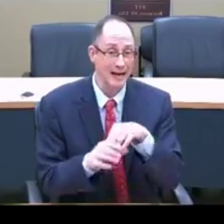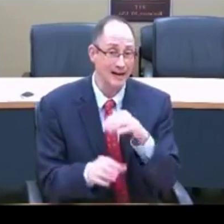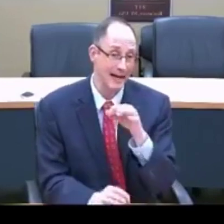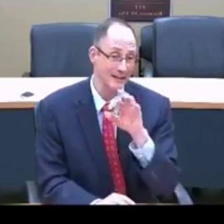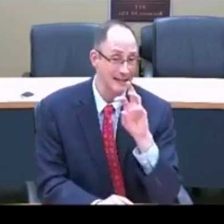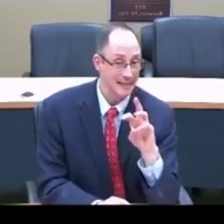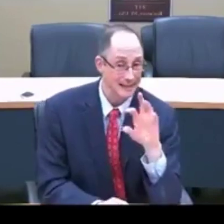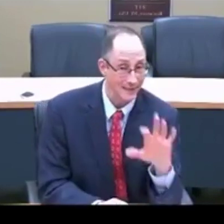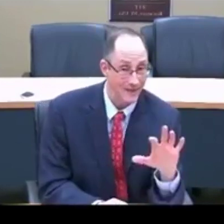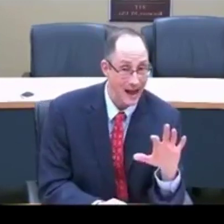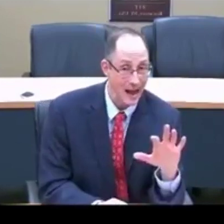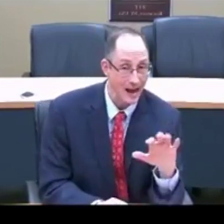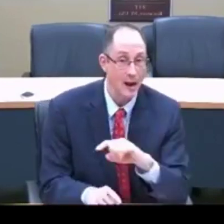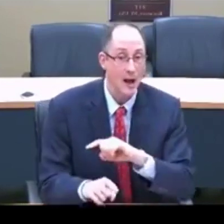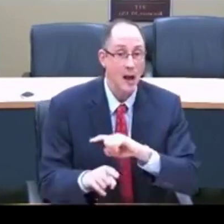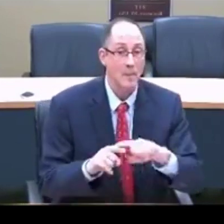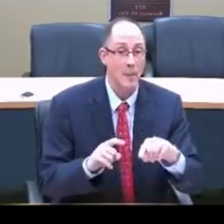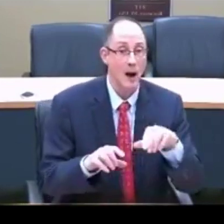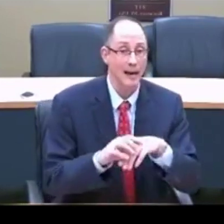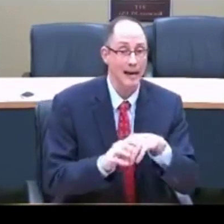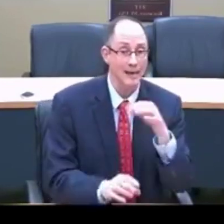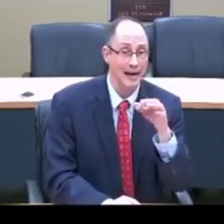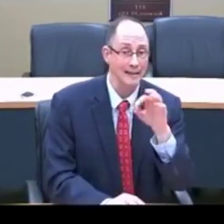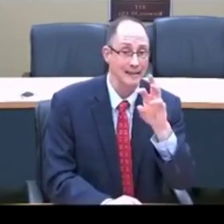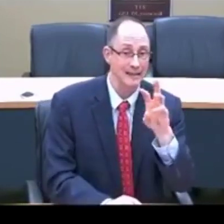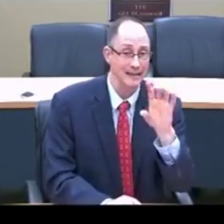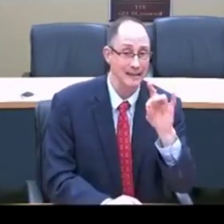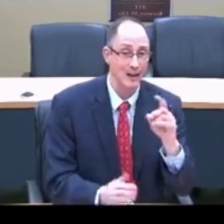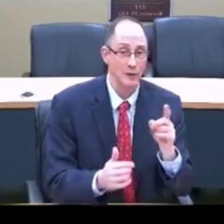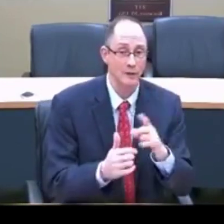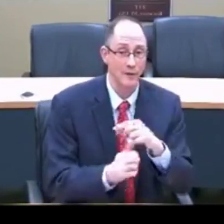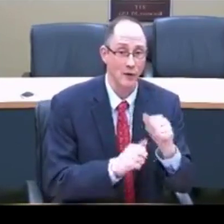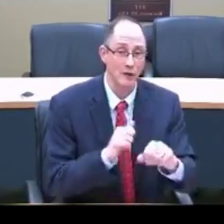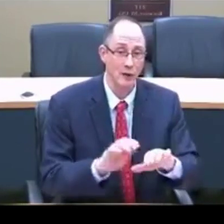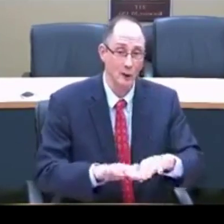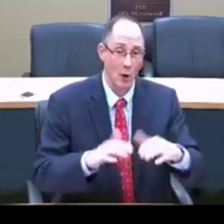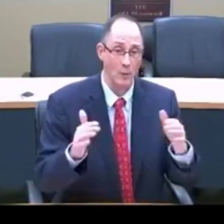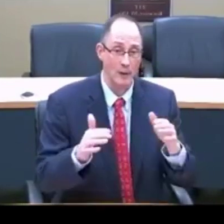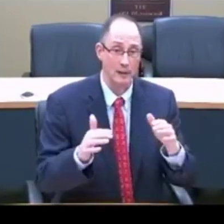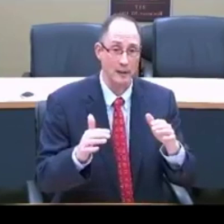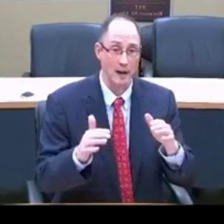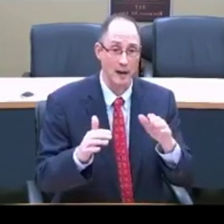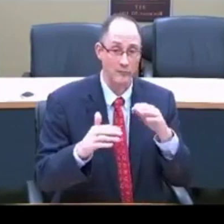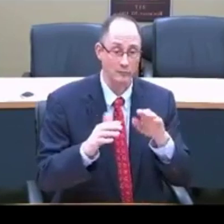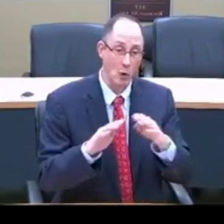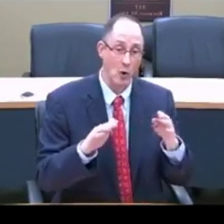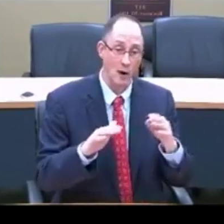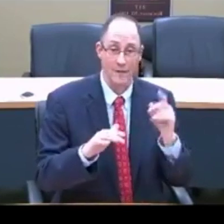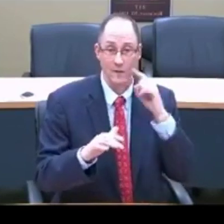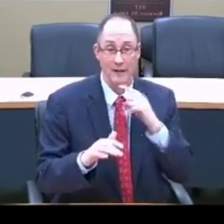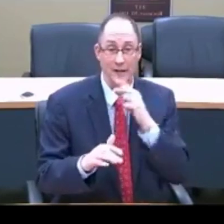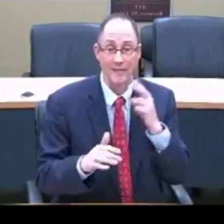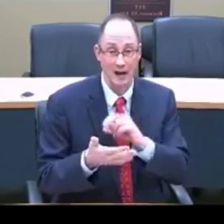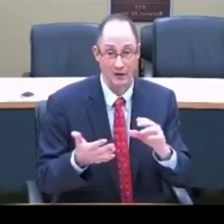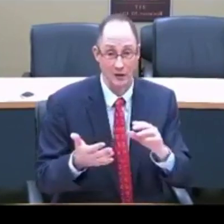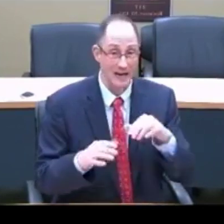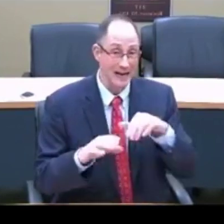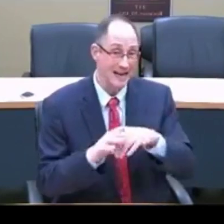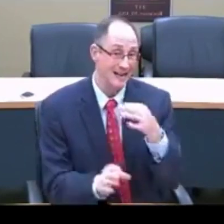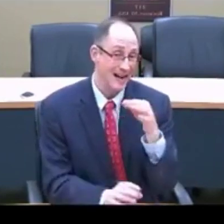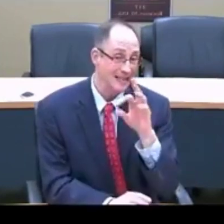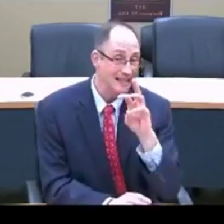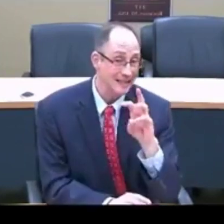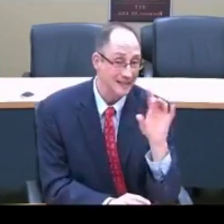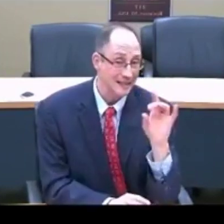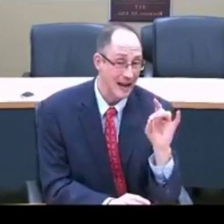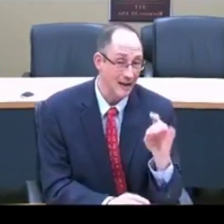in 1965. But in 1968 was the first year we opened the door for the deaf-headed students. In